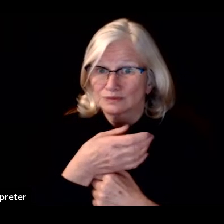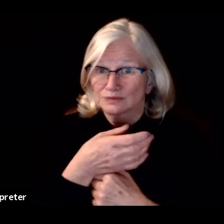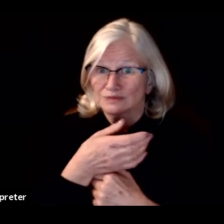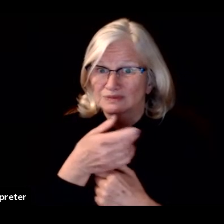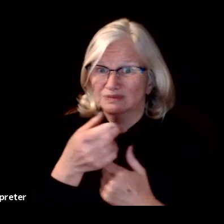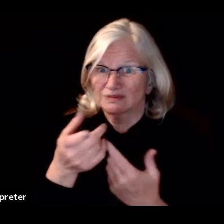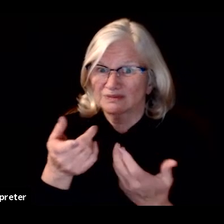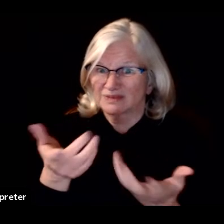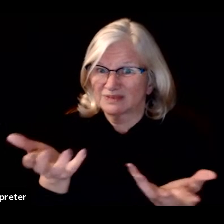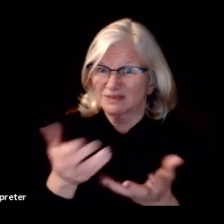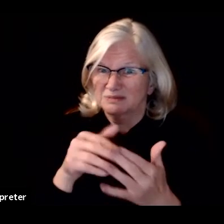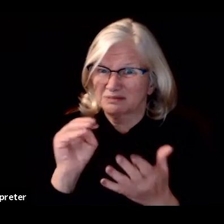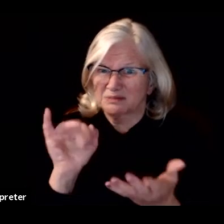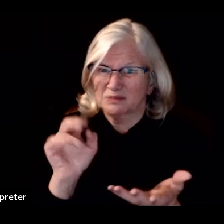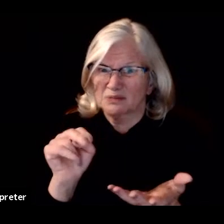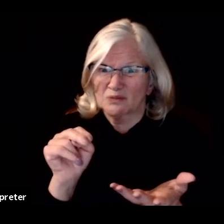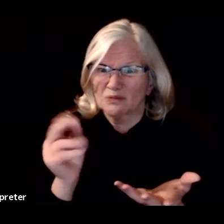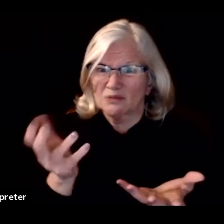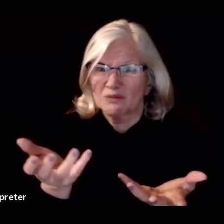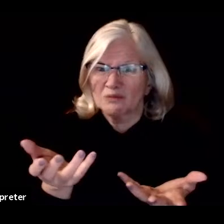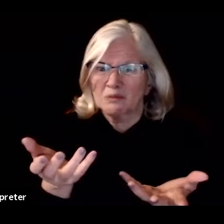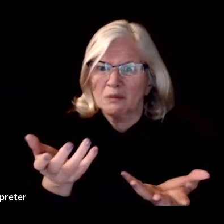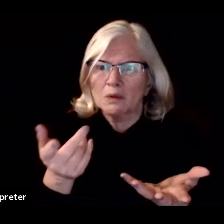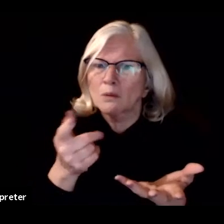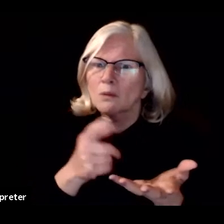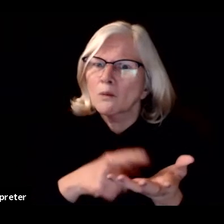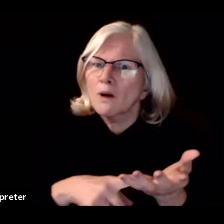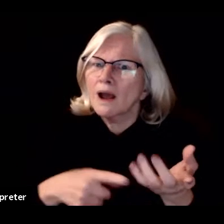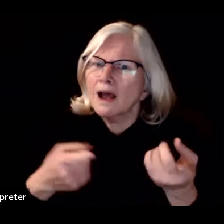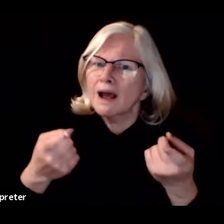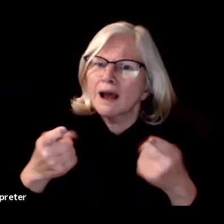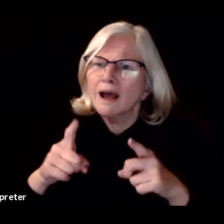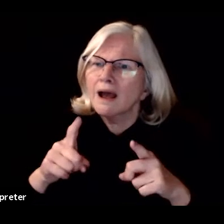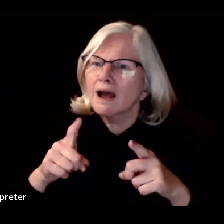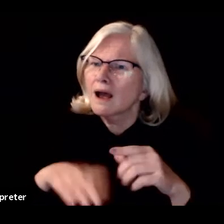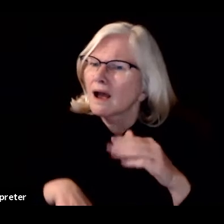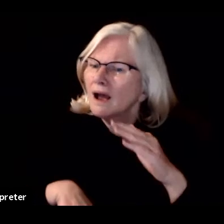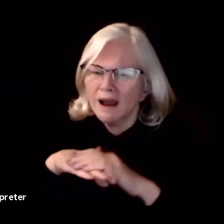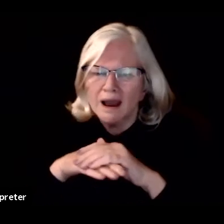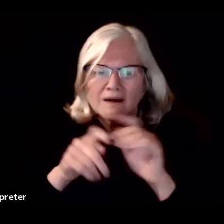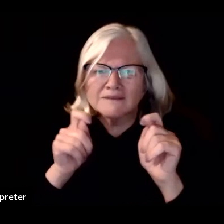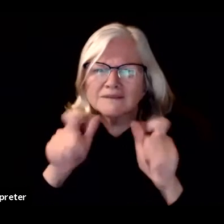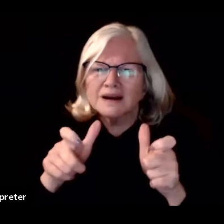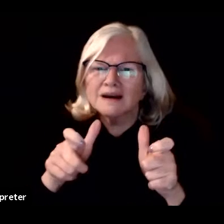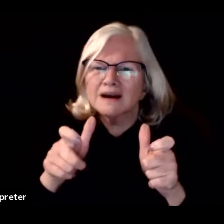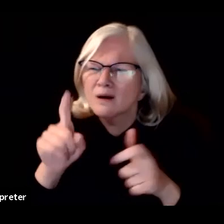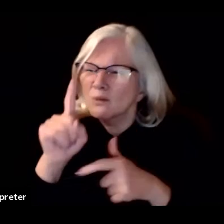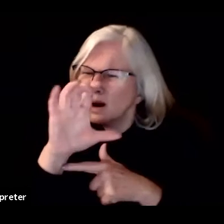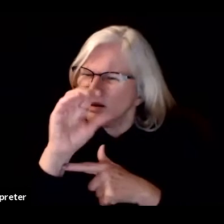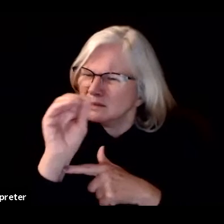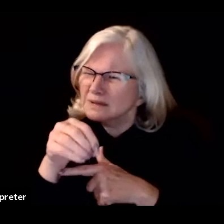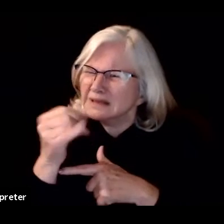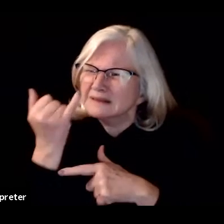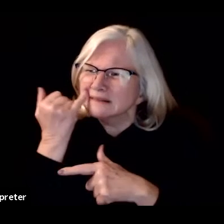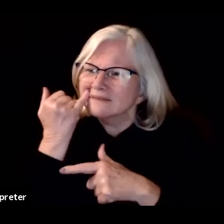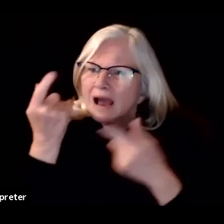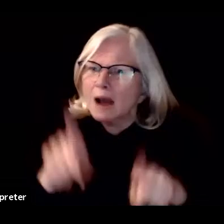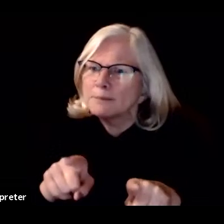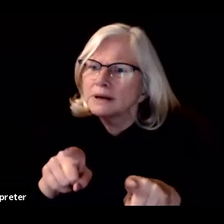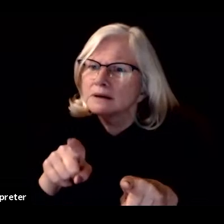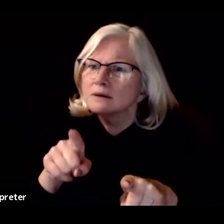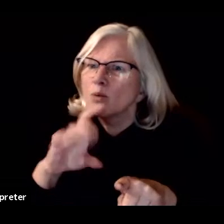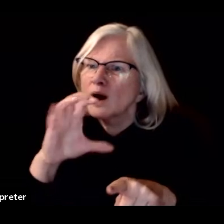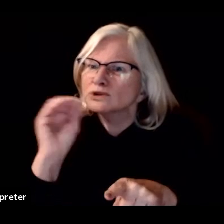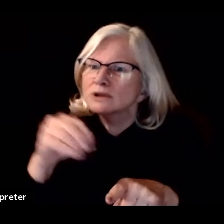happens when we hit 100%? And I know you talked about some of the strategies, but correct me if I'm wrong, this seems to be the